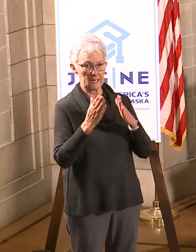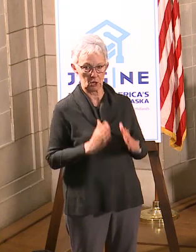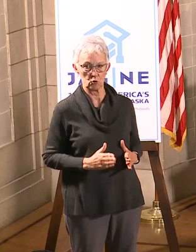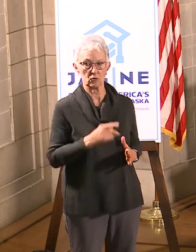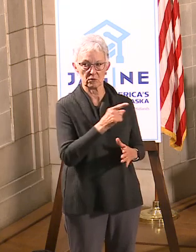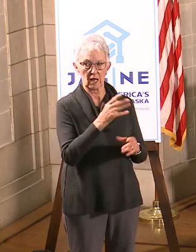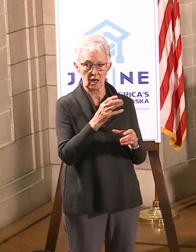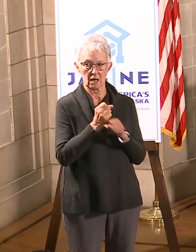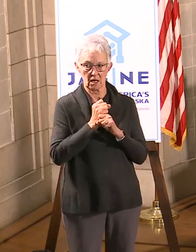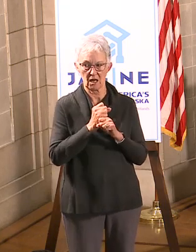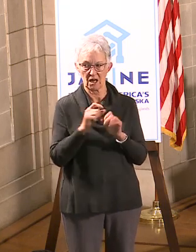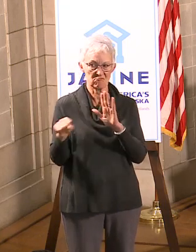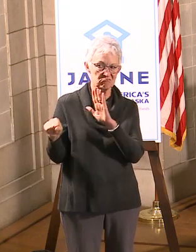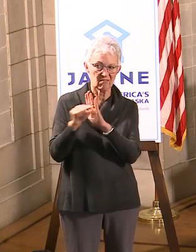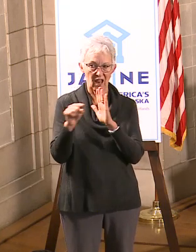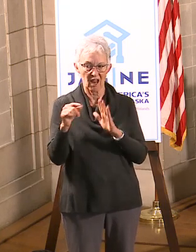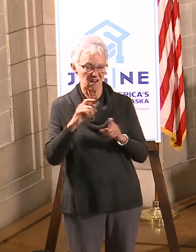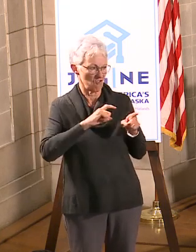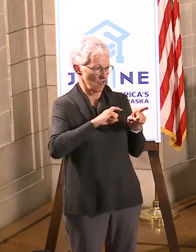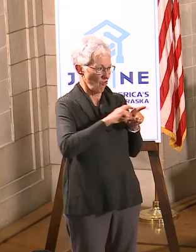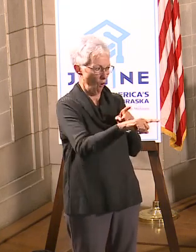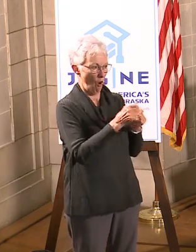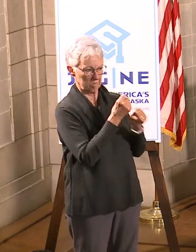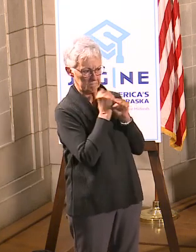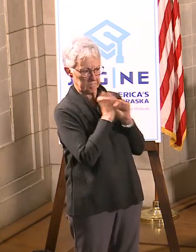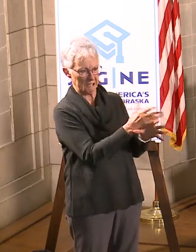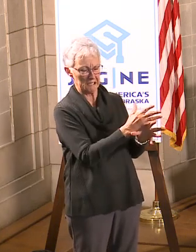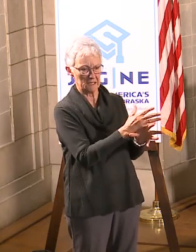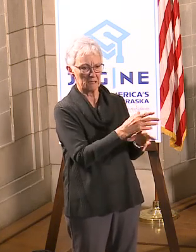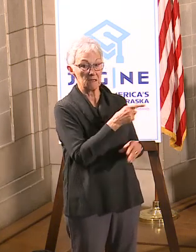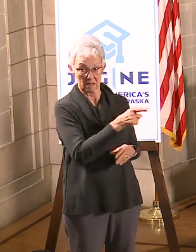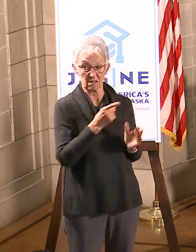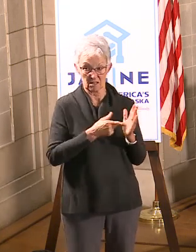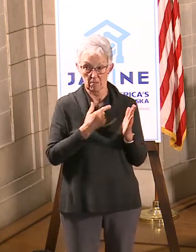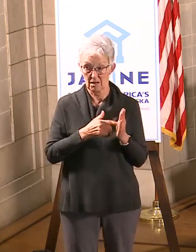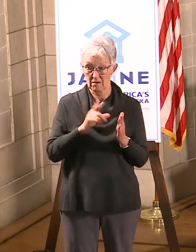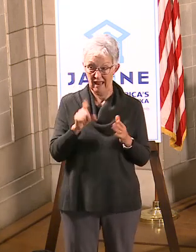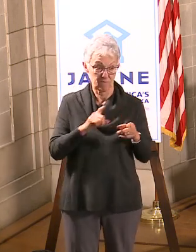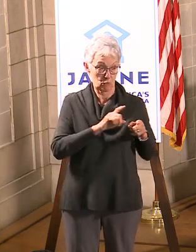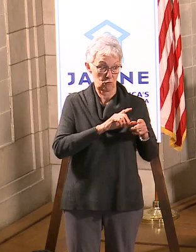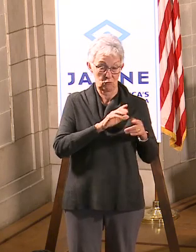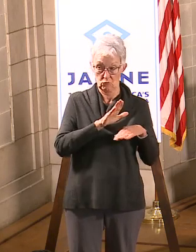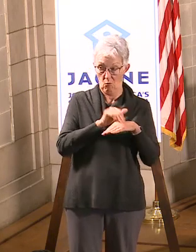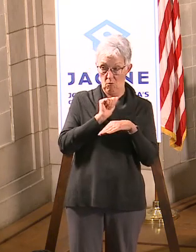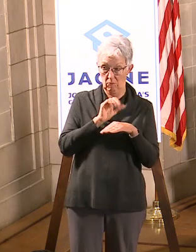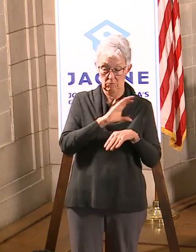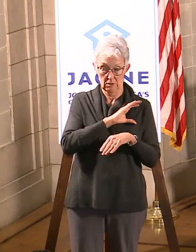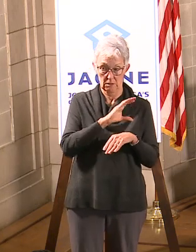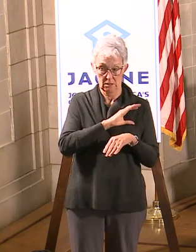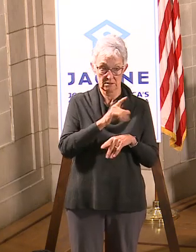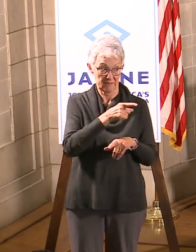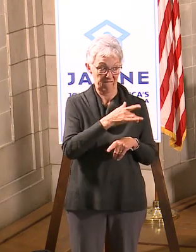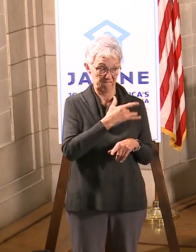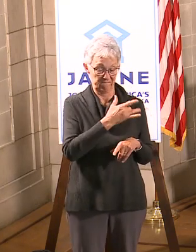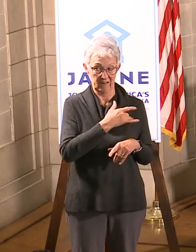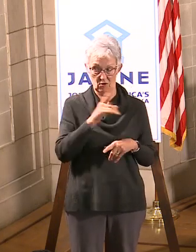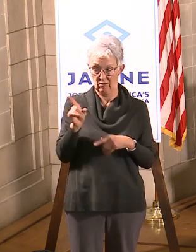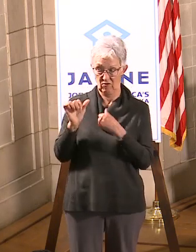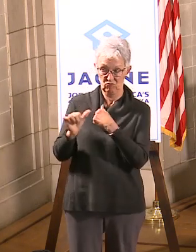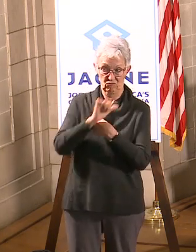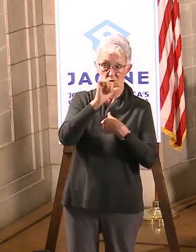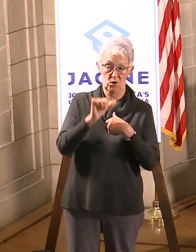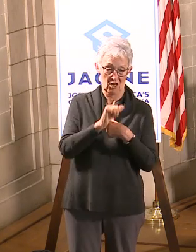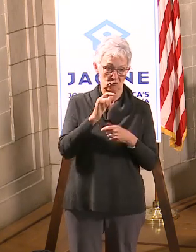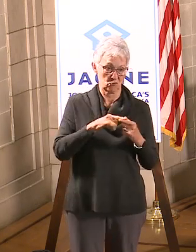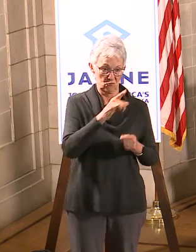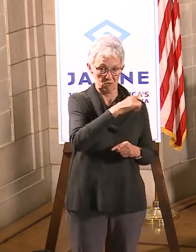when they're just trying to do their job. In fact, we've even had to call the police in some cases because of terroristic threats. That's absolutely not